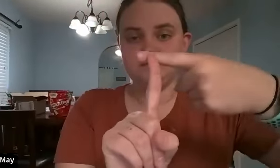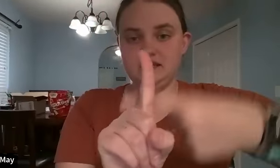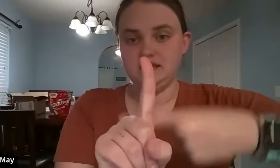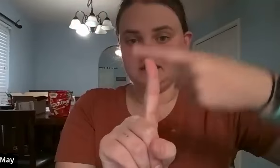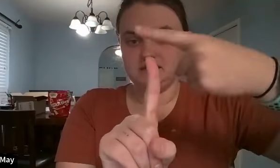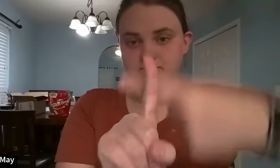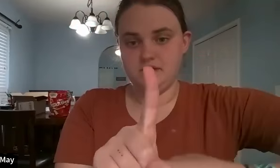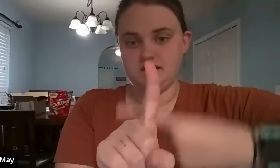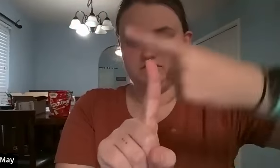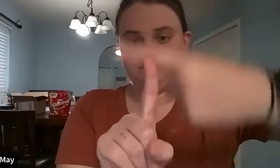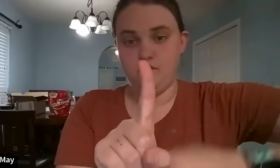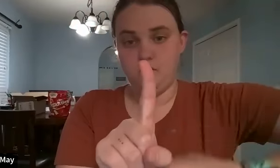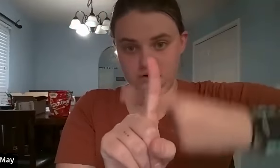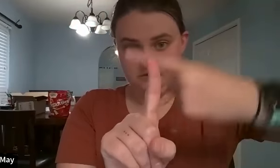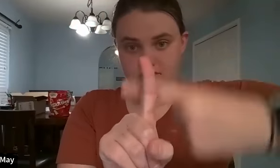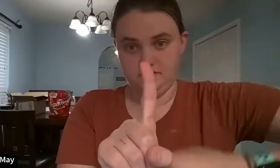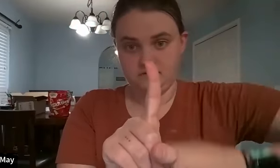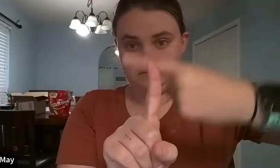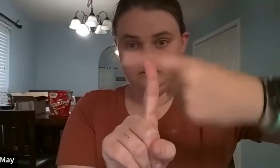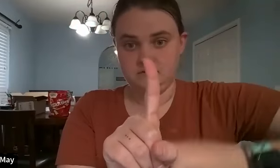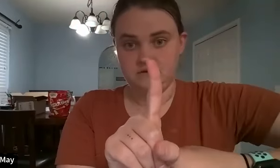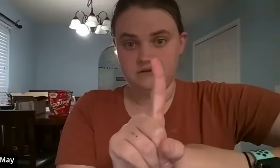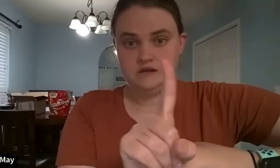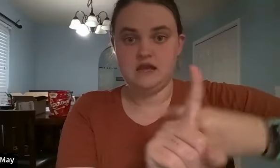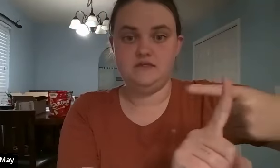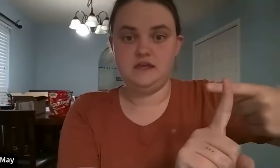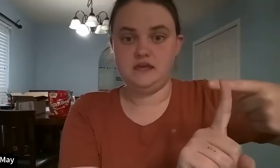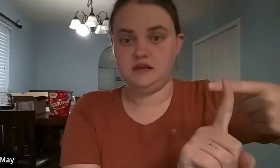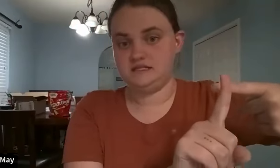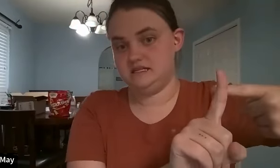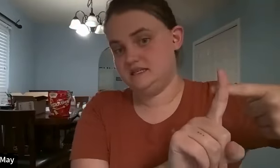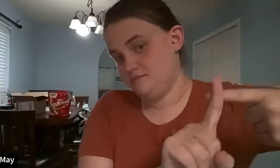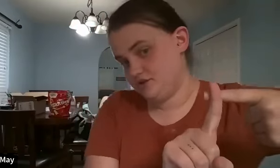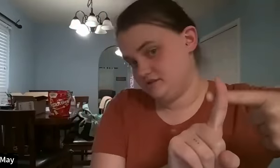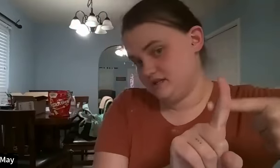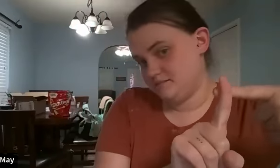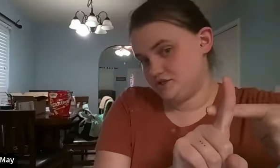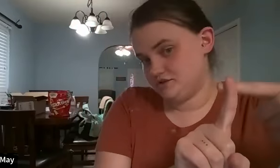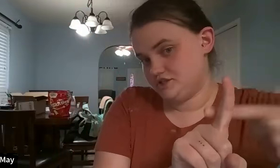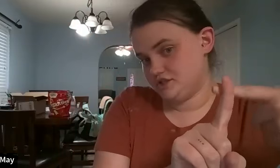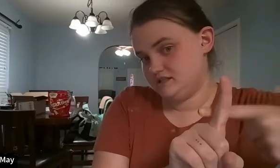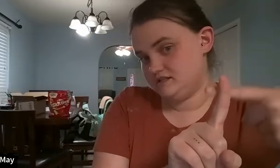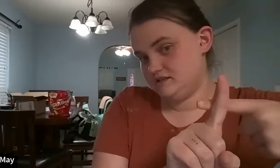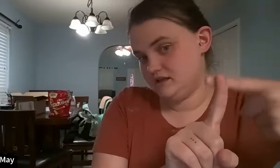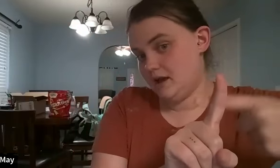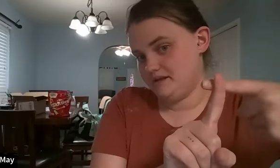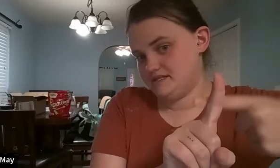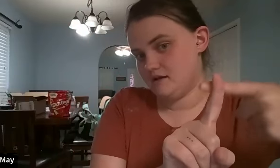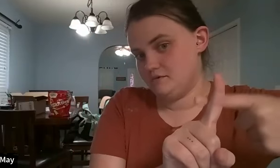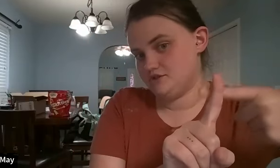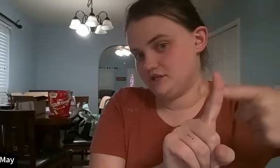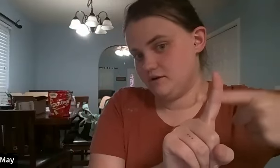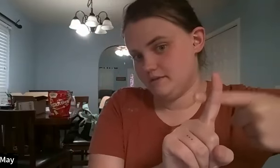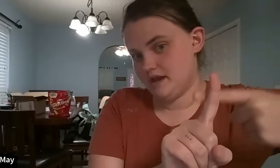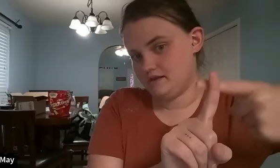Monthly is back and forth. And then I said temperature, and temperature is just the up and down motion on the back.